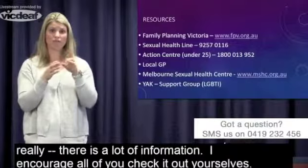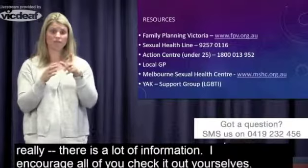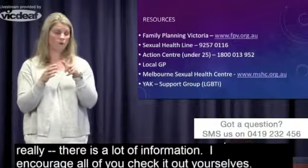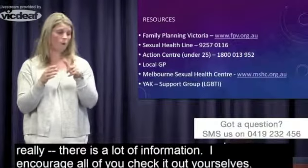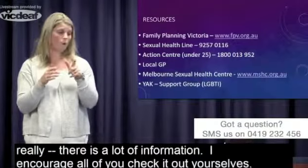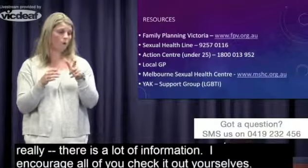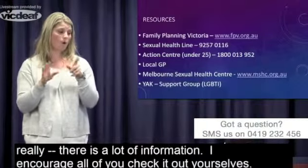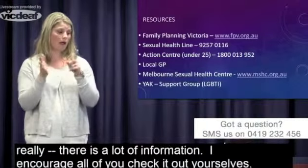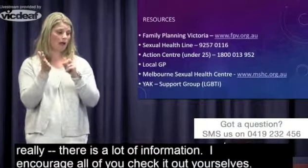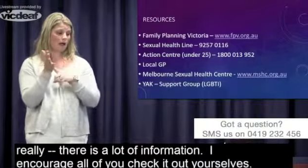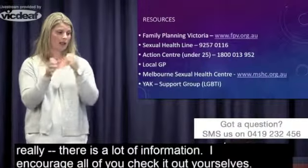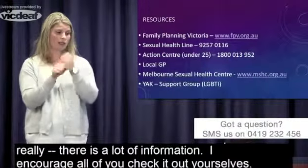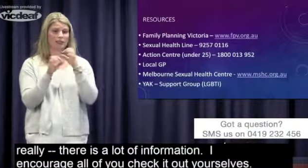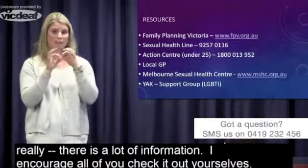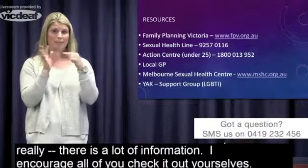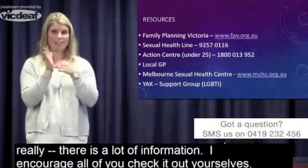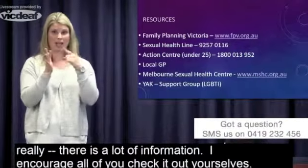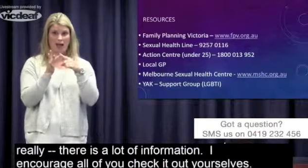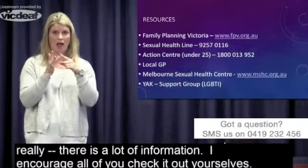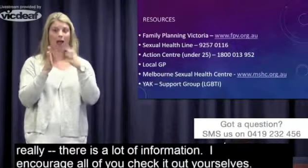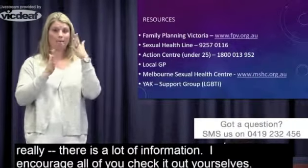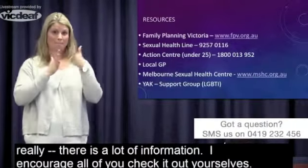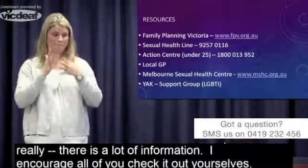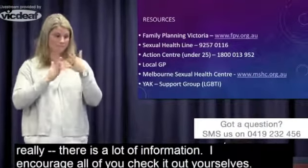And the YAC support group is for